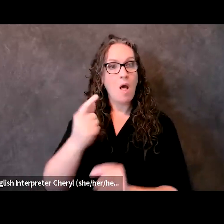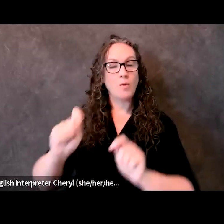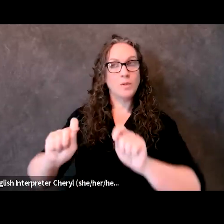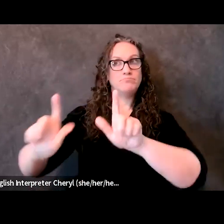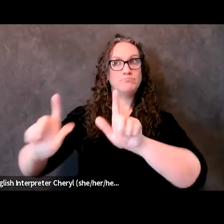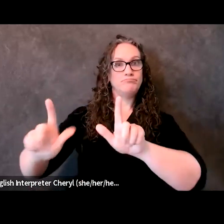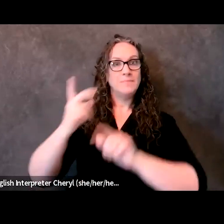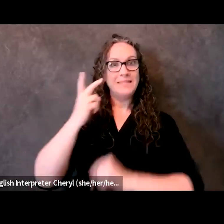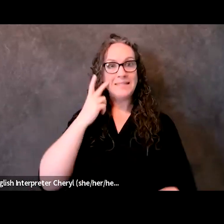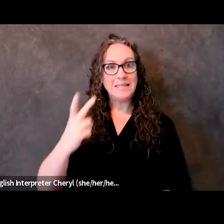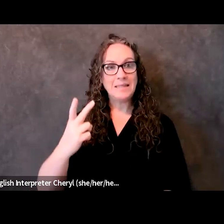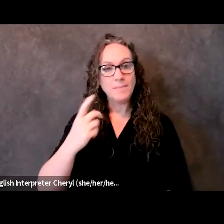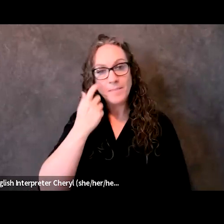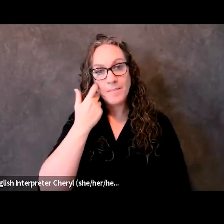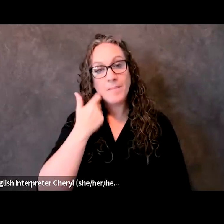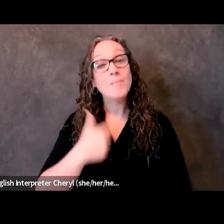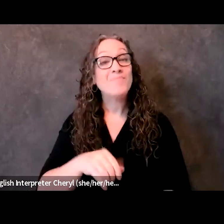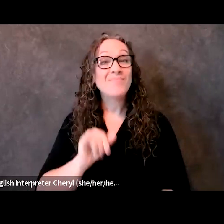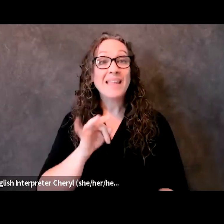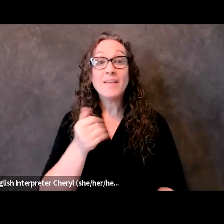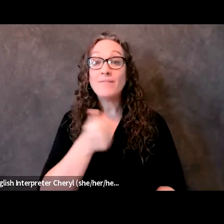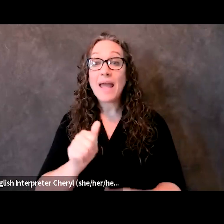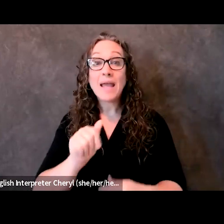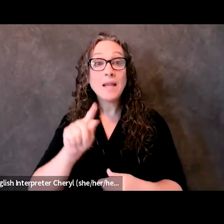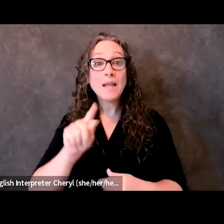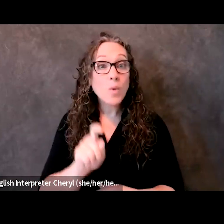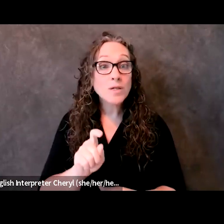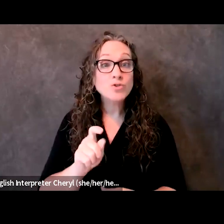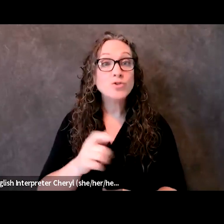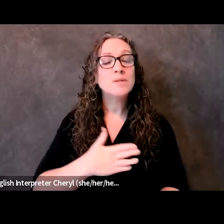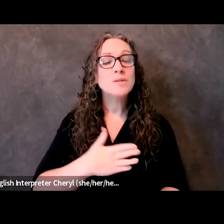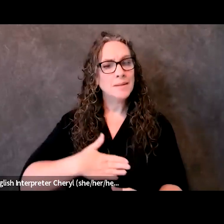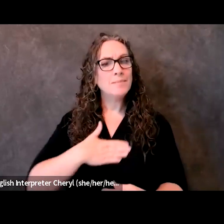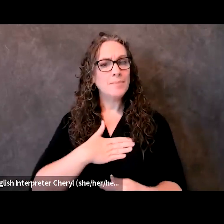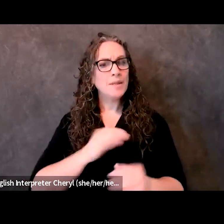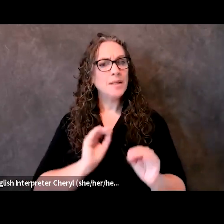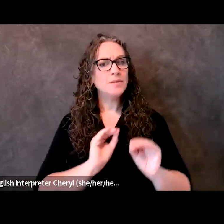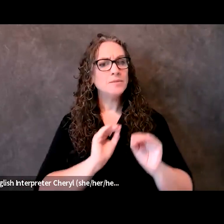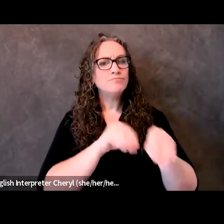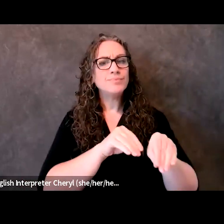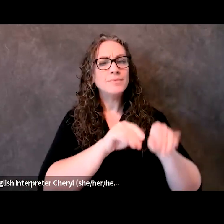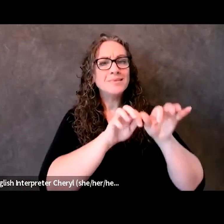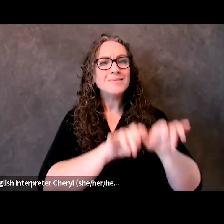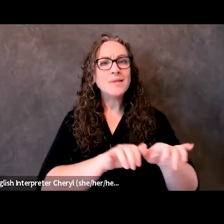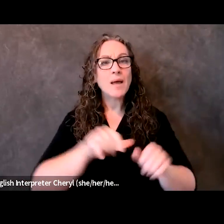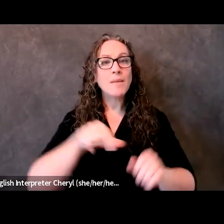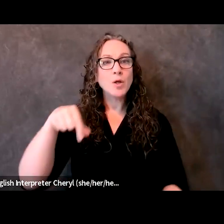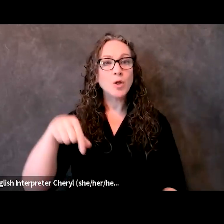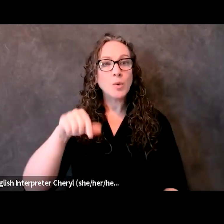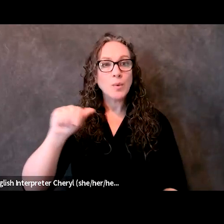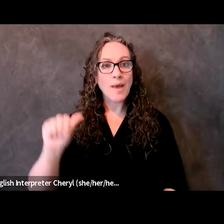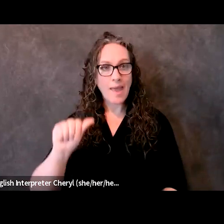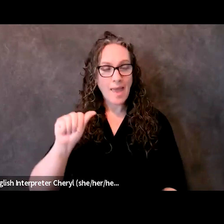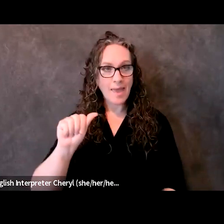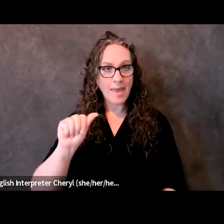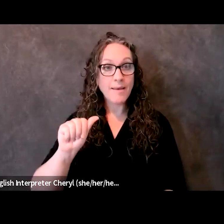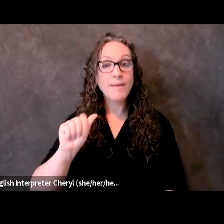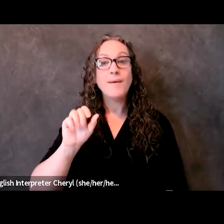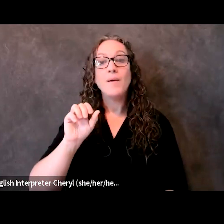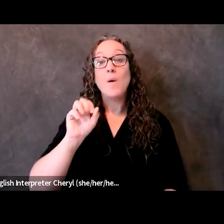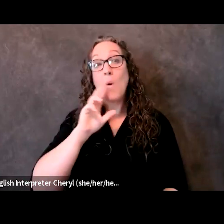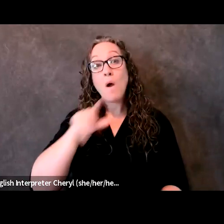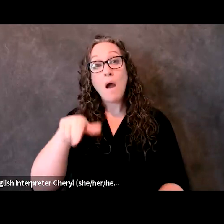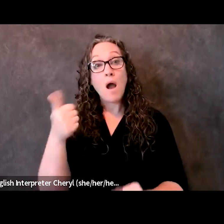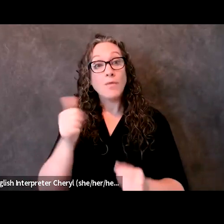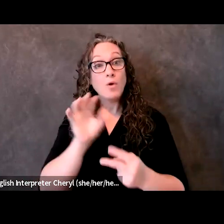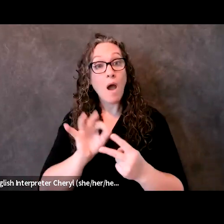might have questions, please put them in the Q&A box, or as an alternative format, please